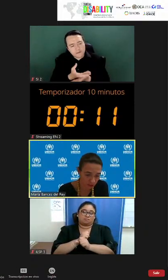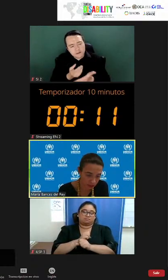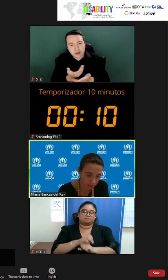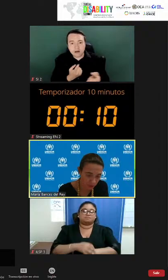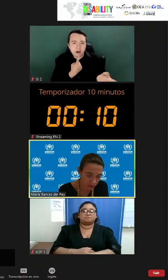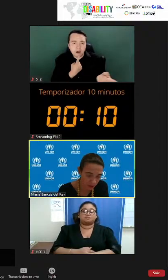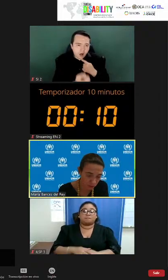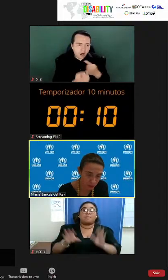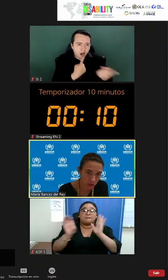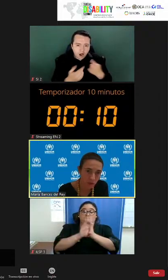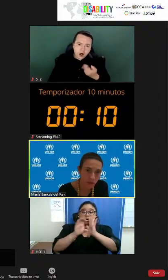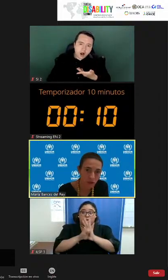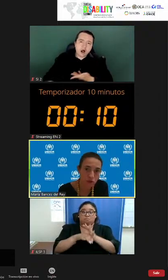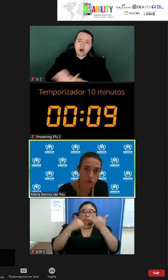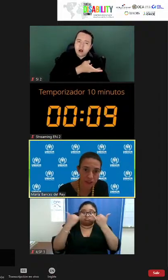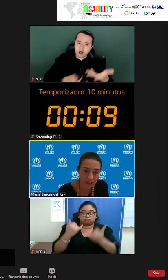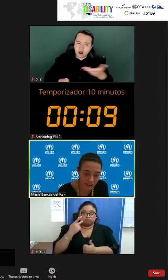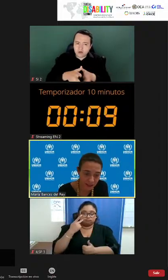foreign